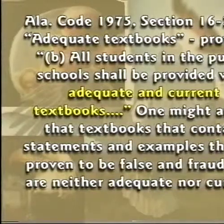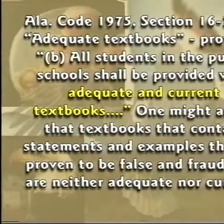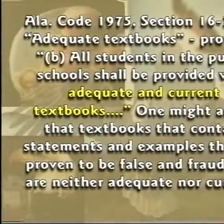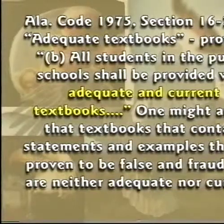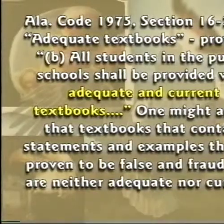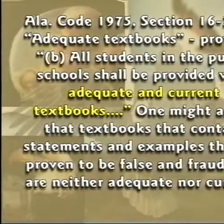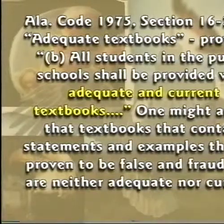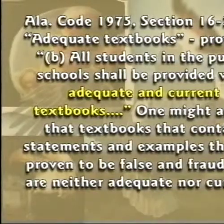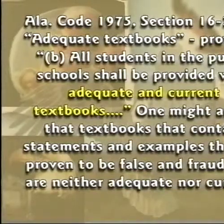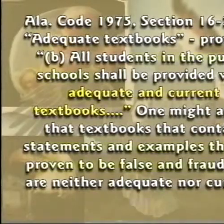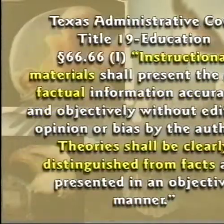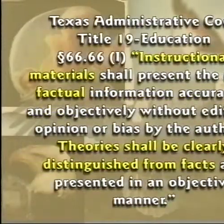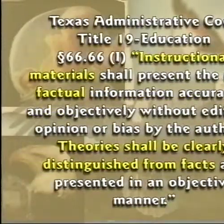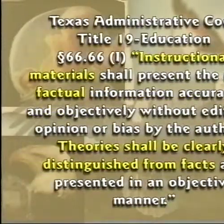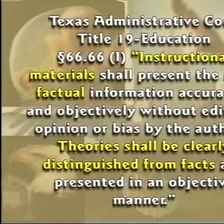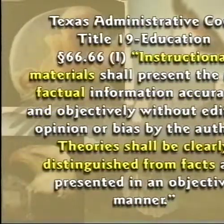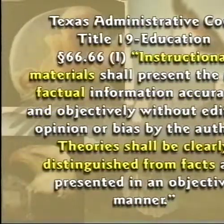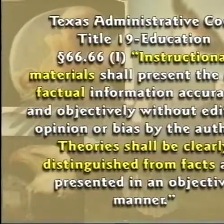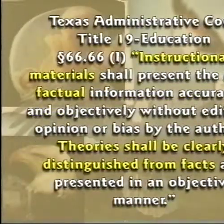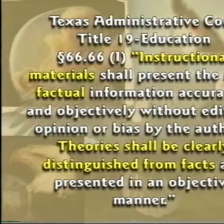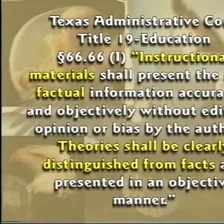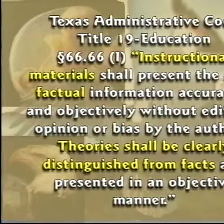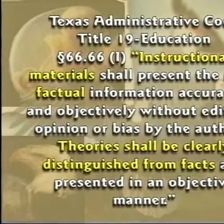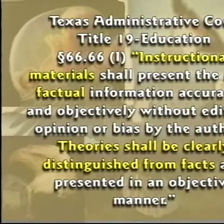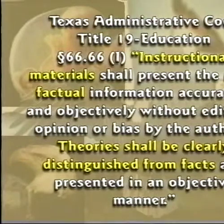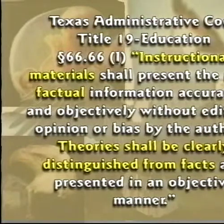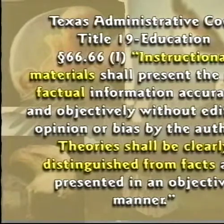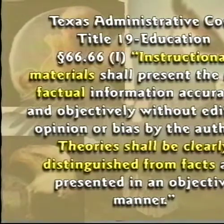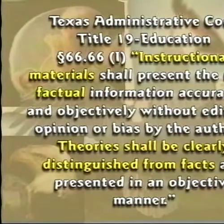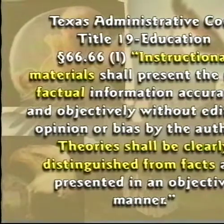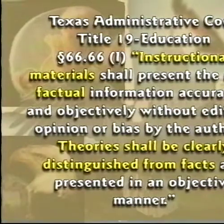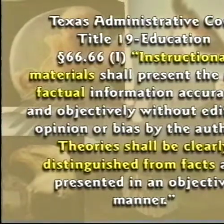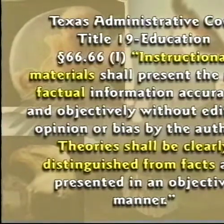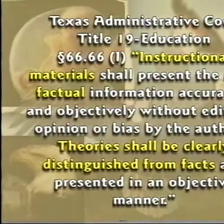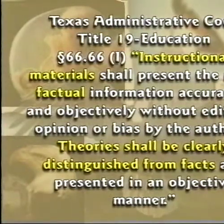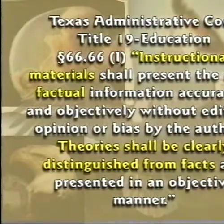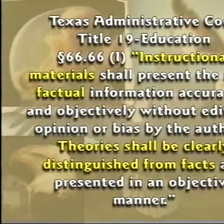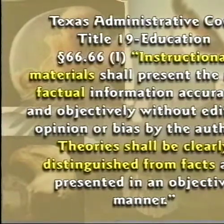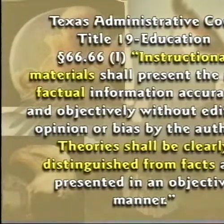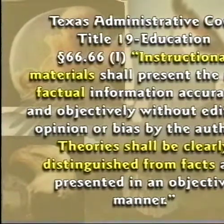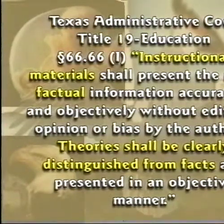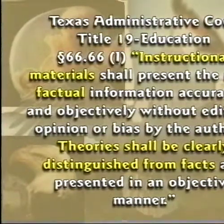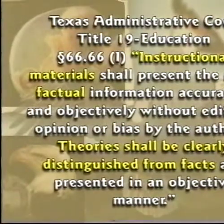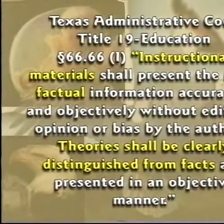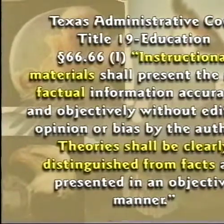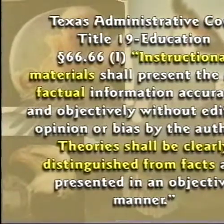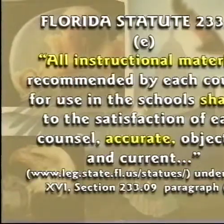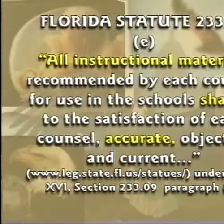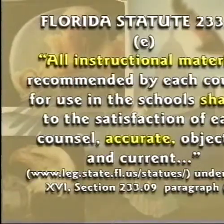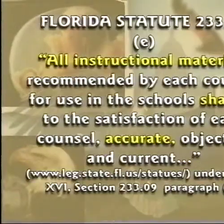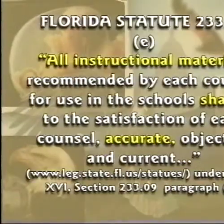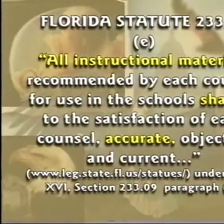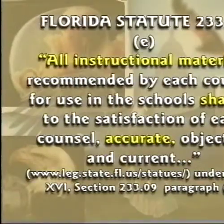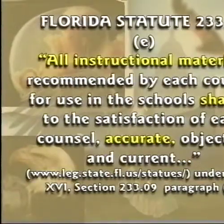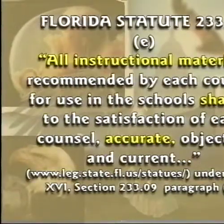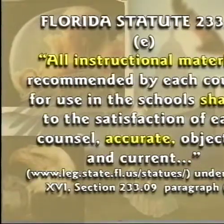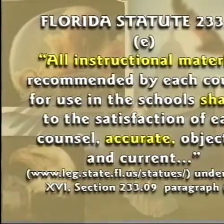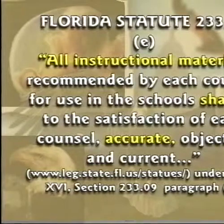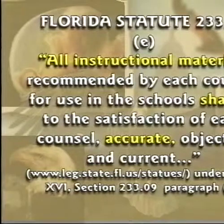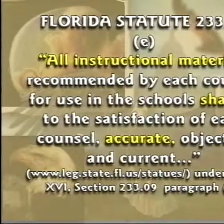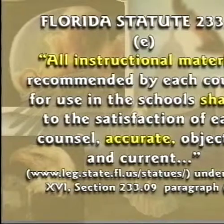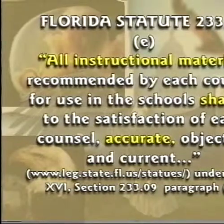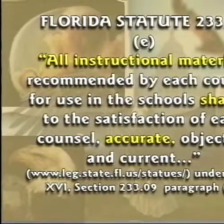current. Texas says instructional material shall be factual. Florida has a law that says instructional material shall